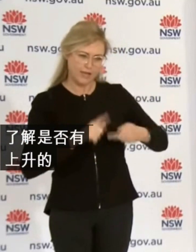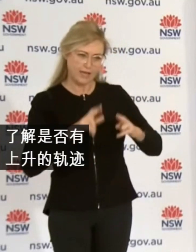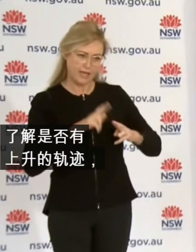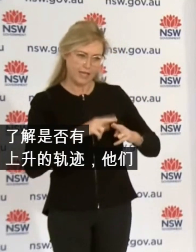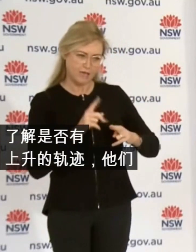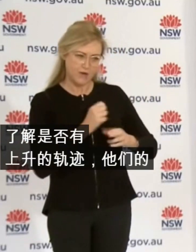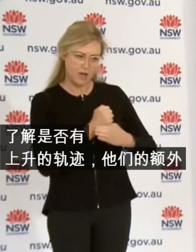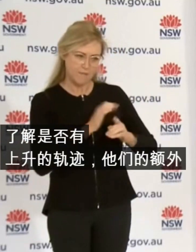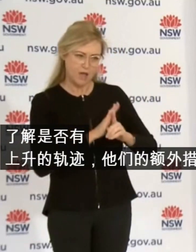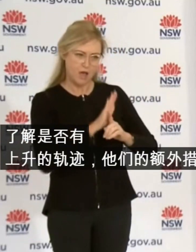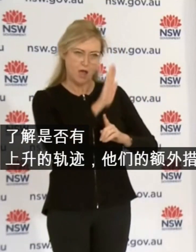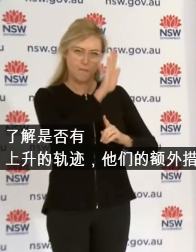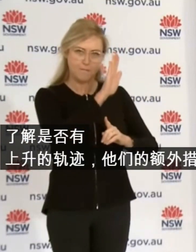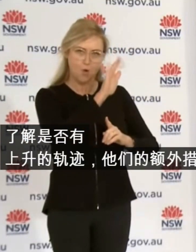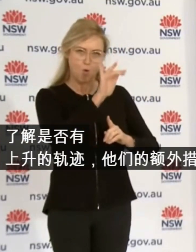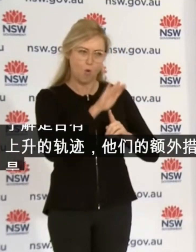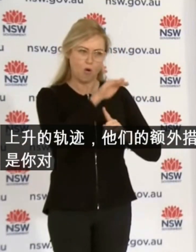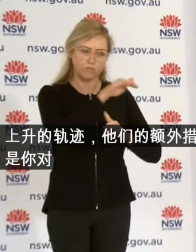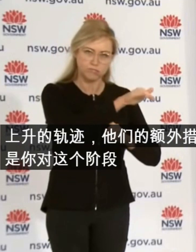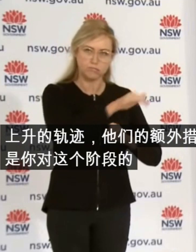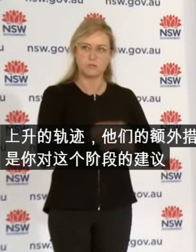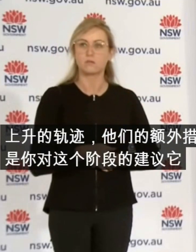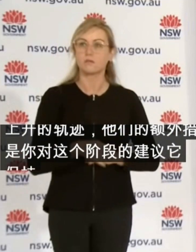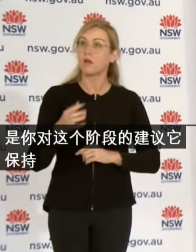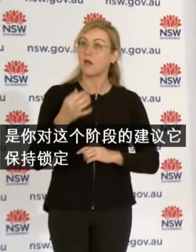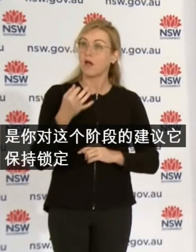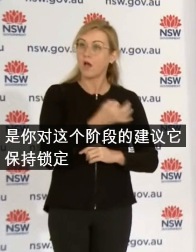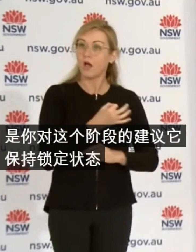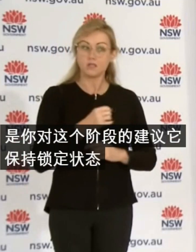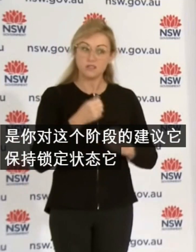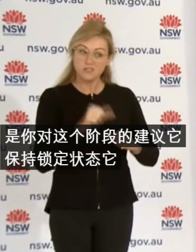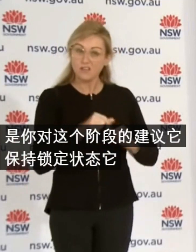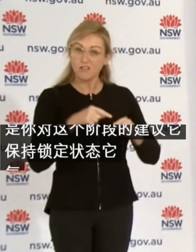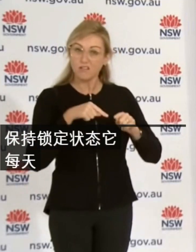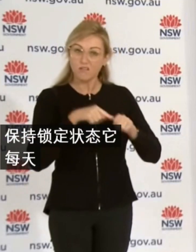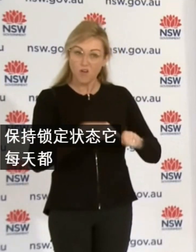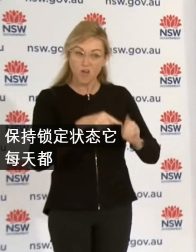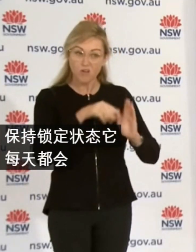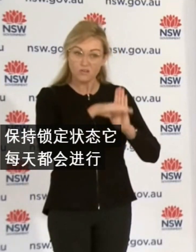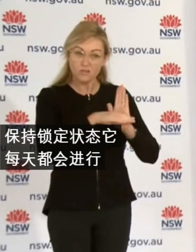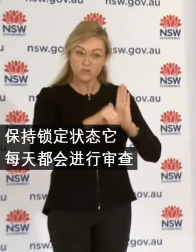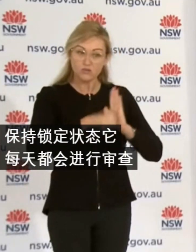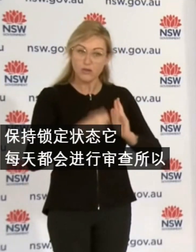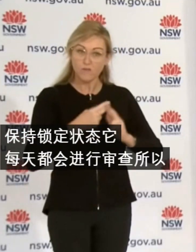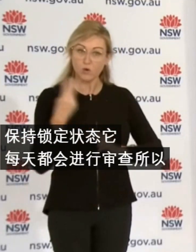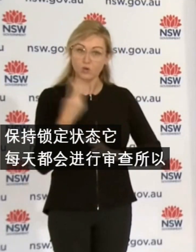going up and whether additional measures need to be put in place. So your advice at this stage is staying locked down? Well, it's reviewed every day. So